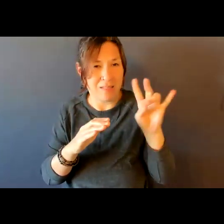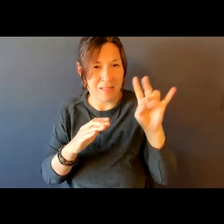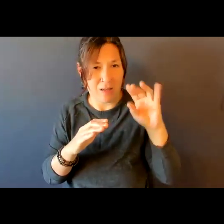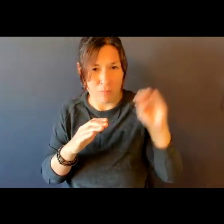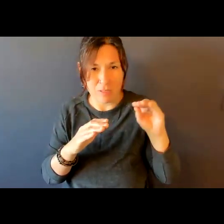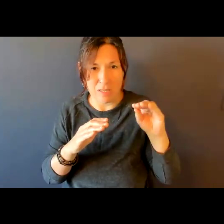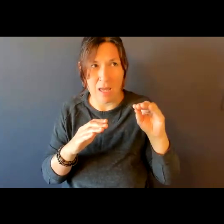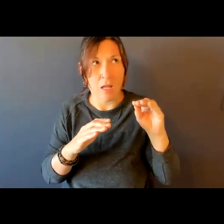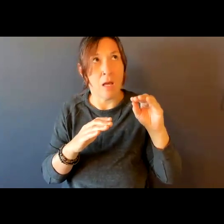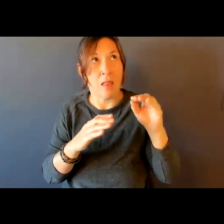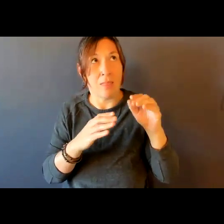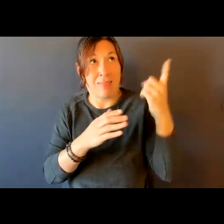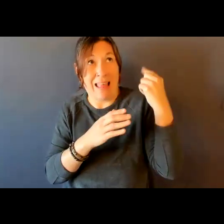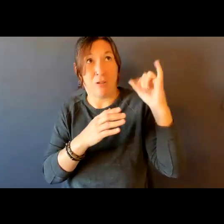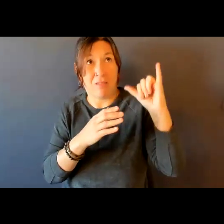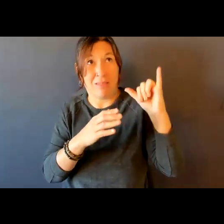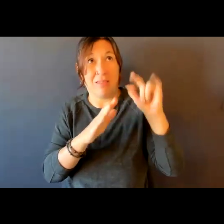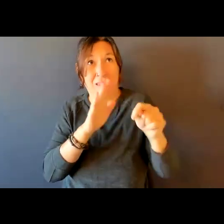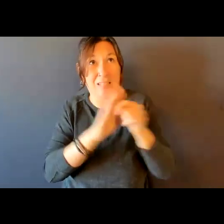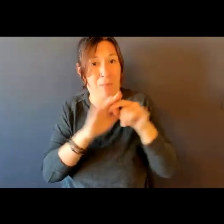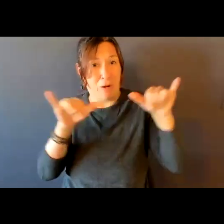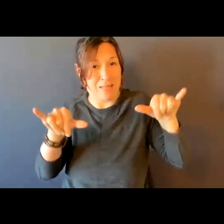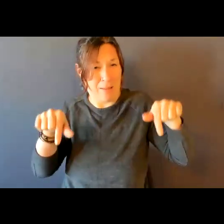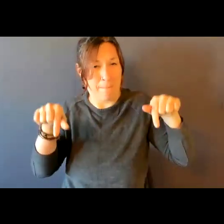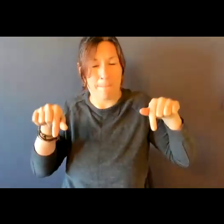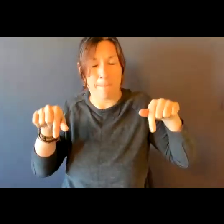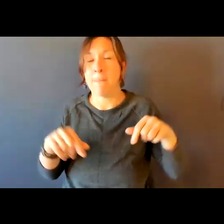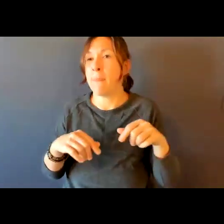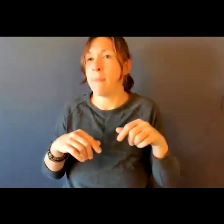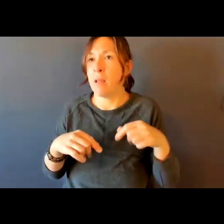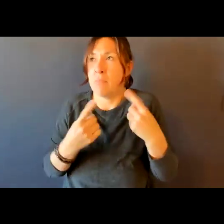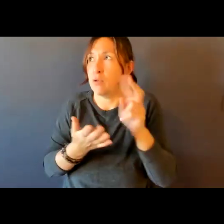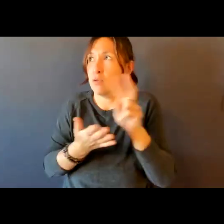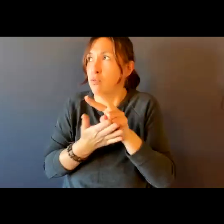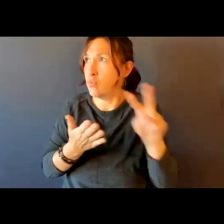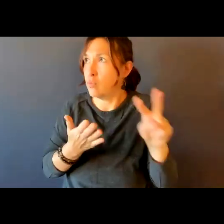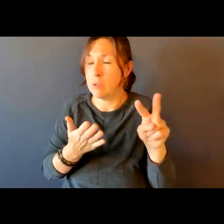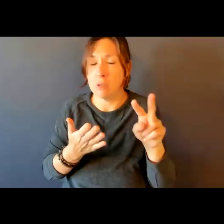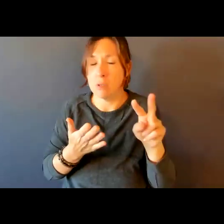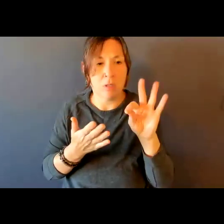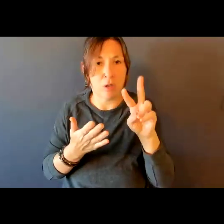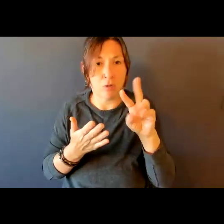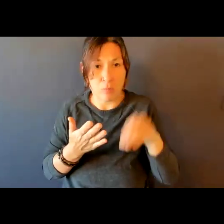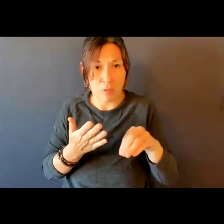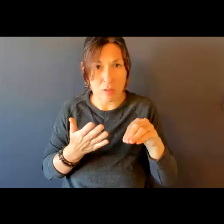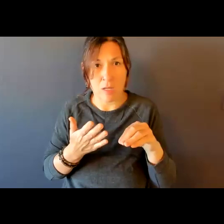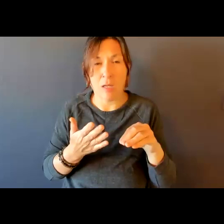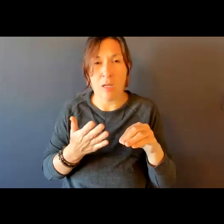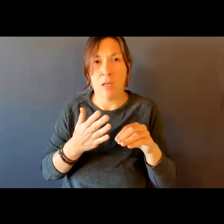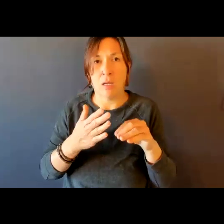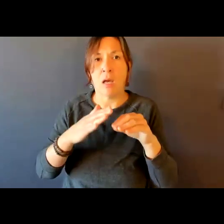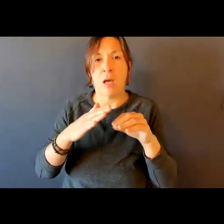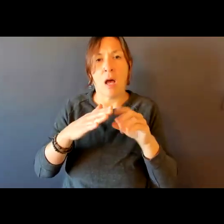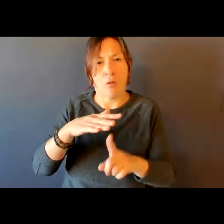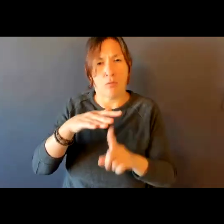2-week period last year. Over the last 2 weeks, 92% arrived within 15